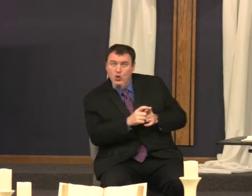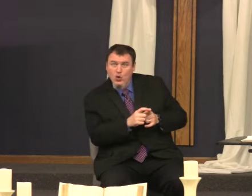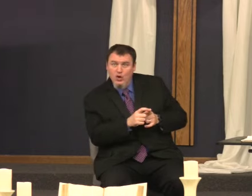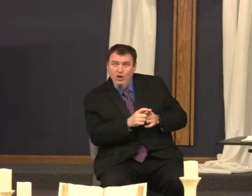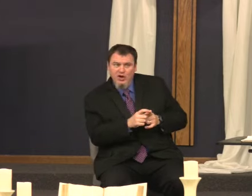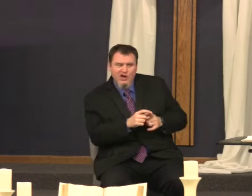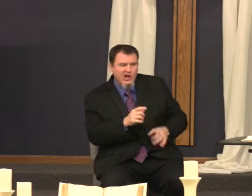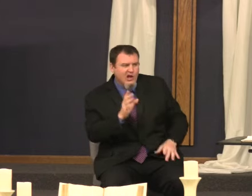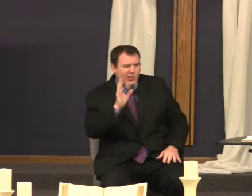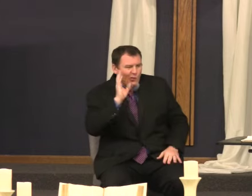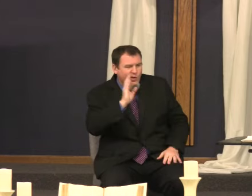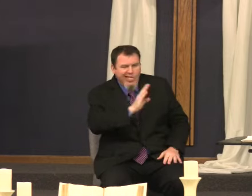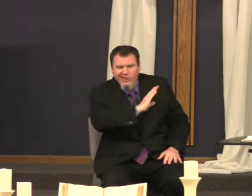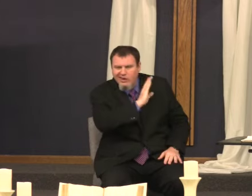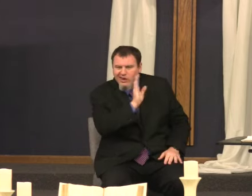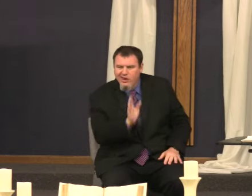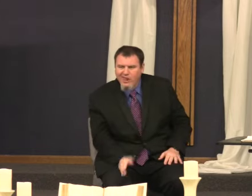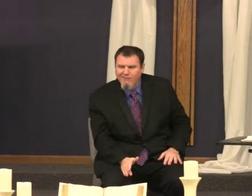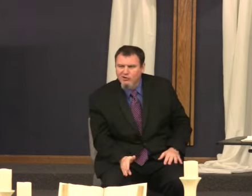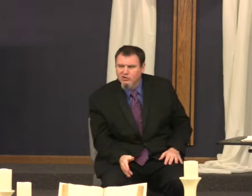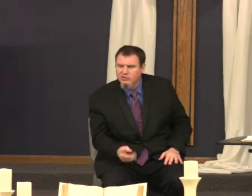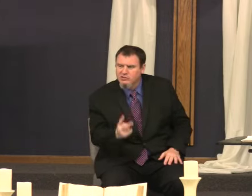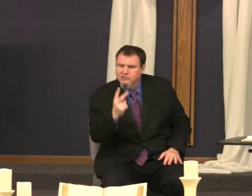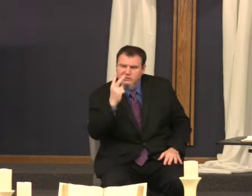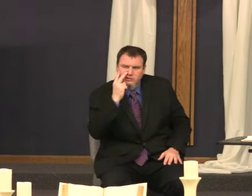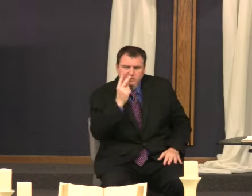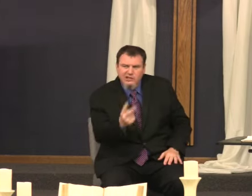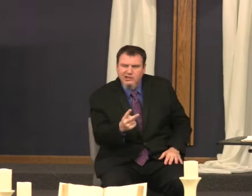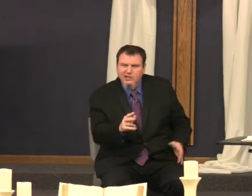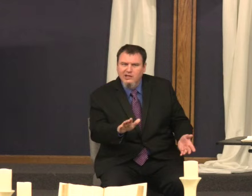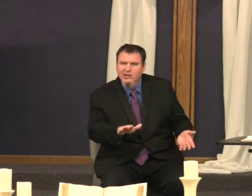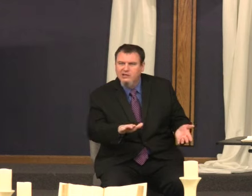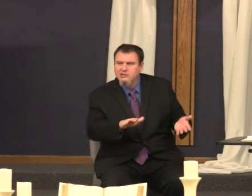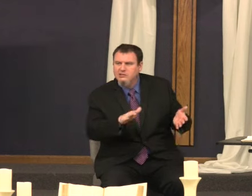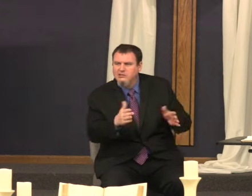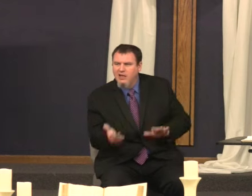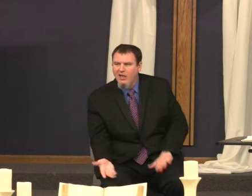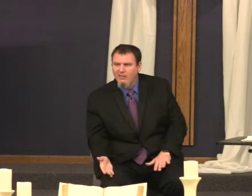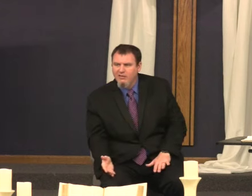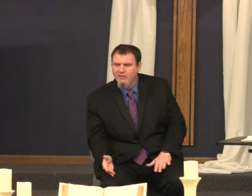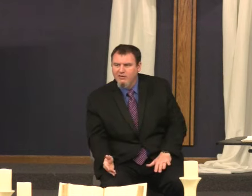he shall never see death.